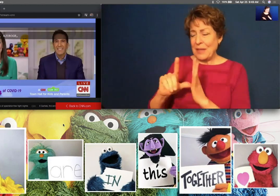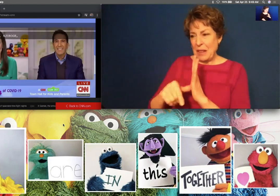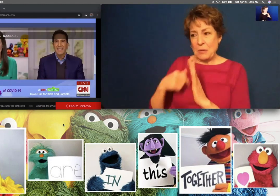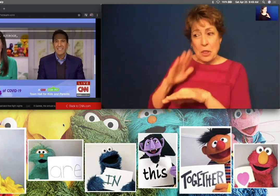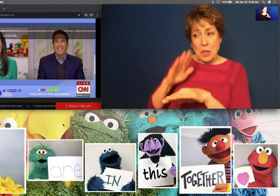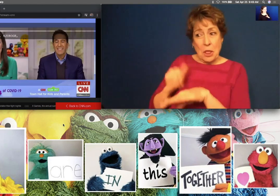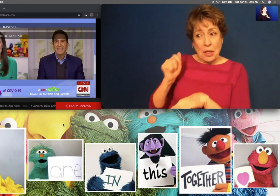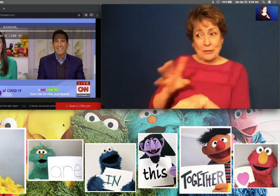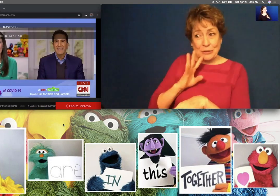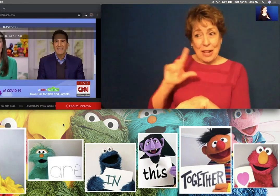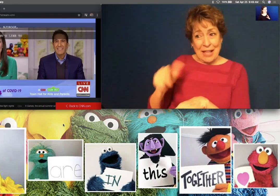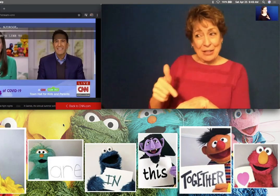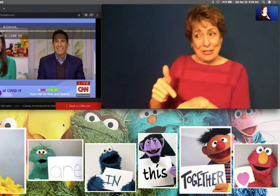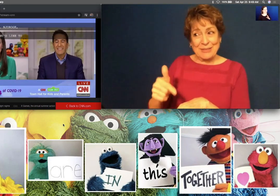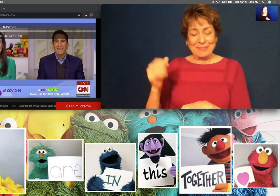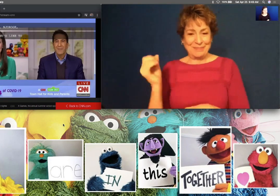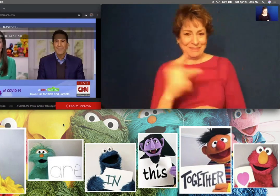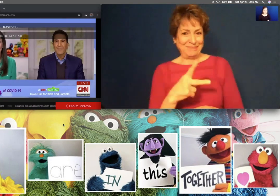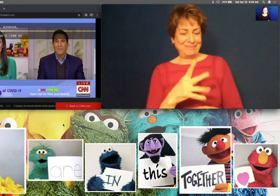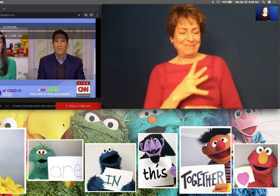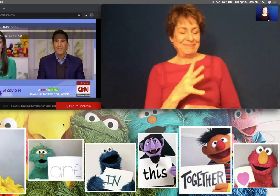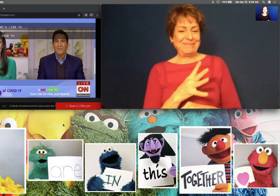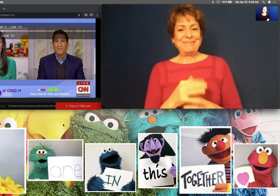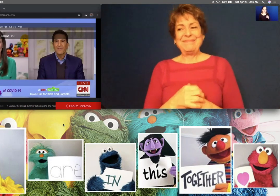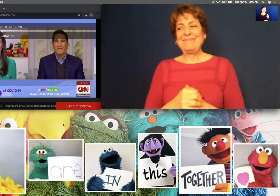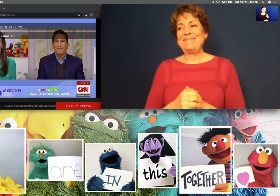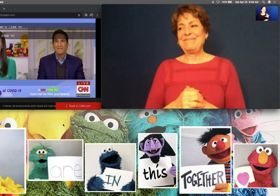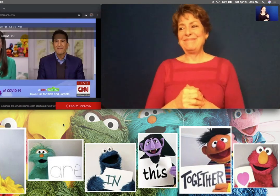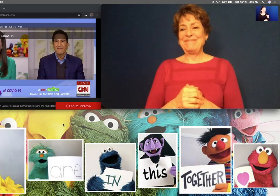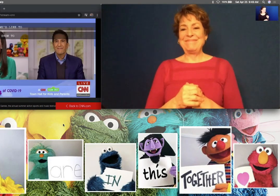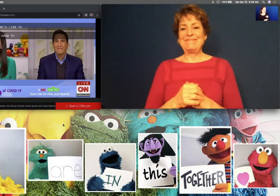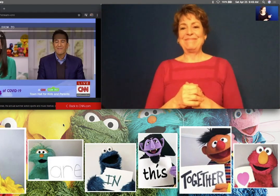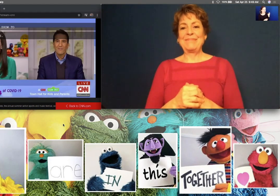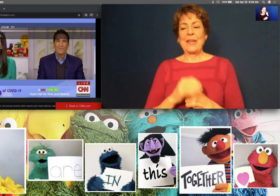if you can, to answer some more questions. Sure, absolutely.